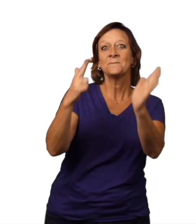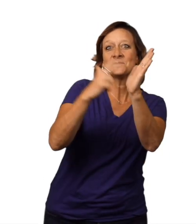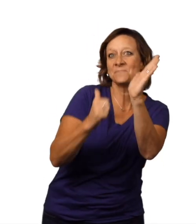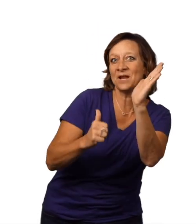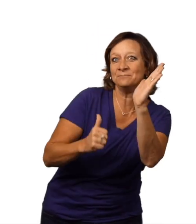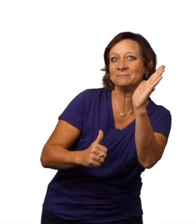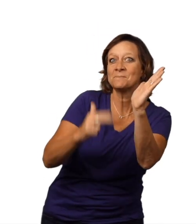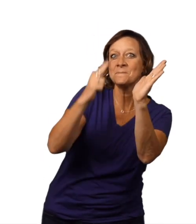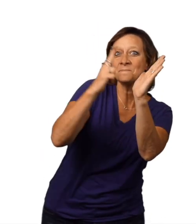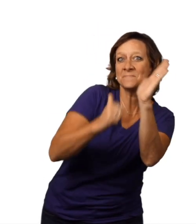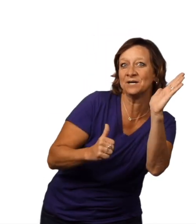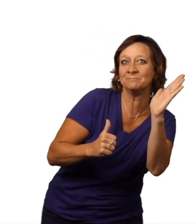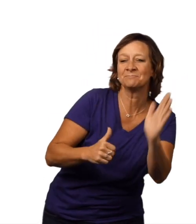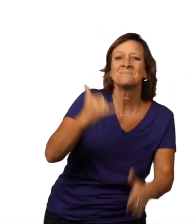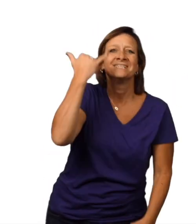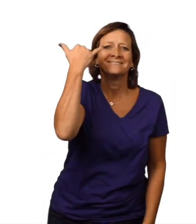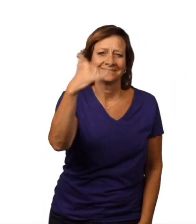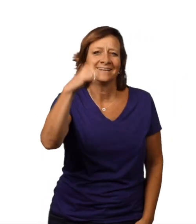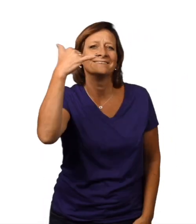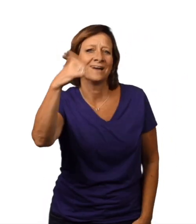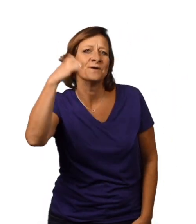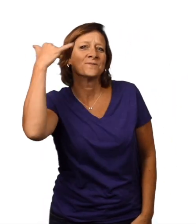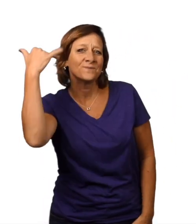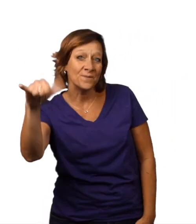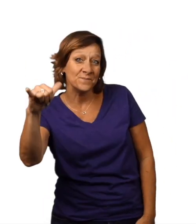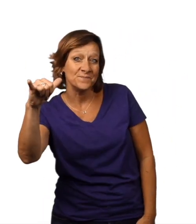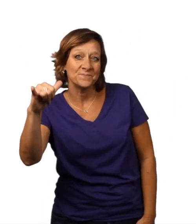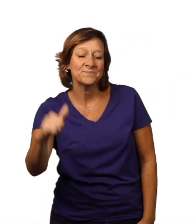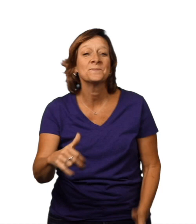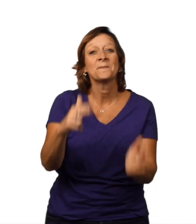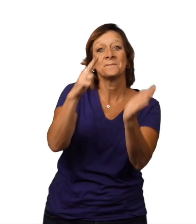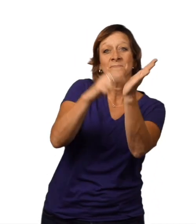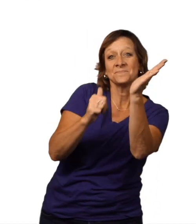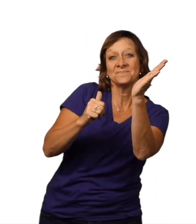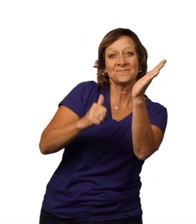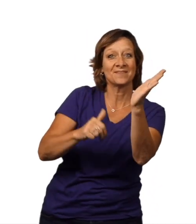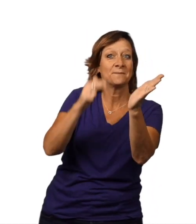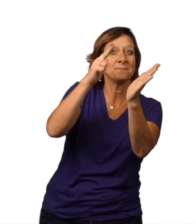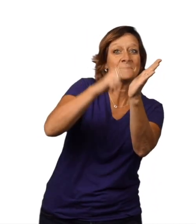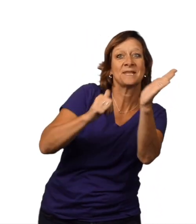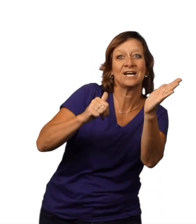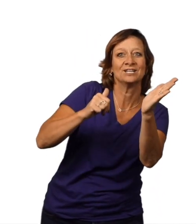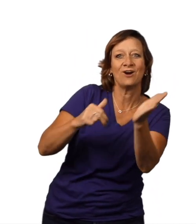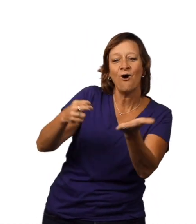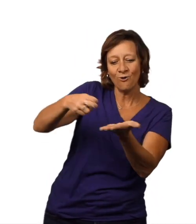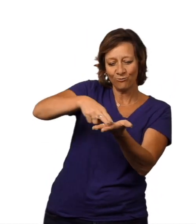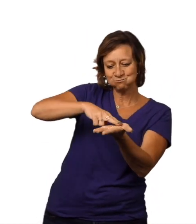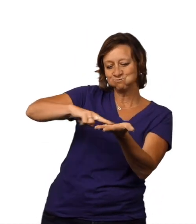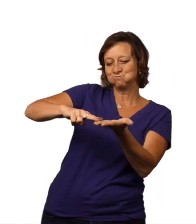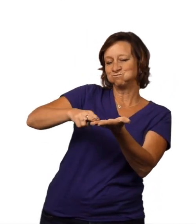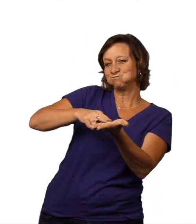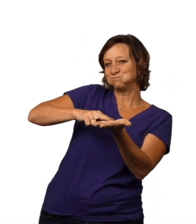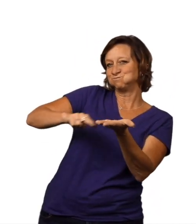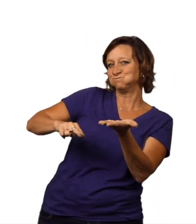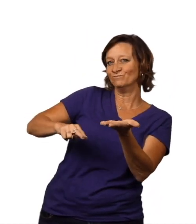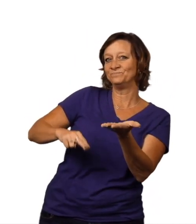Butter, butter. Yellow, yellow, yellow. Butter, butter. Spread, spread,